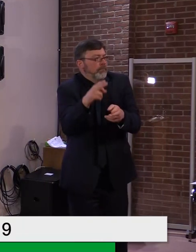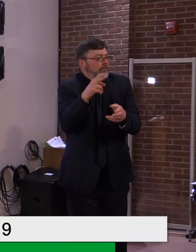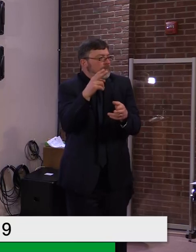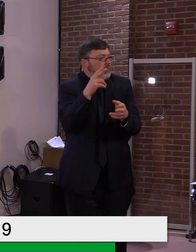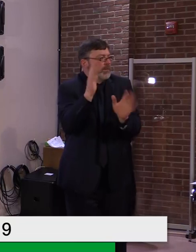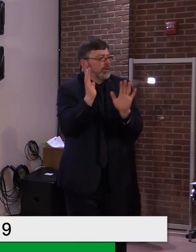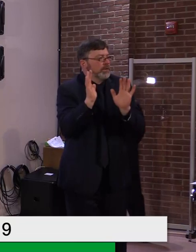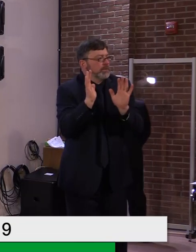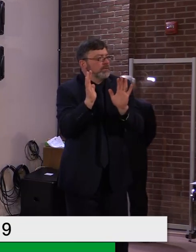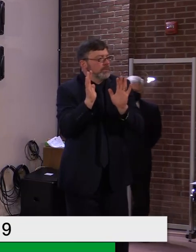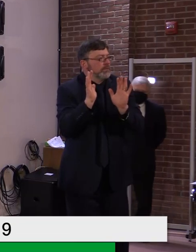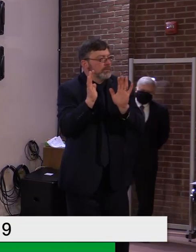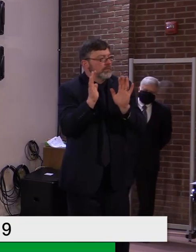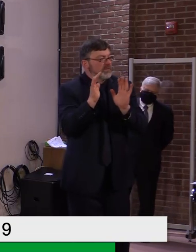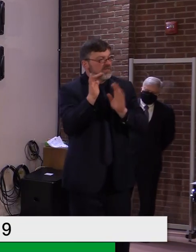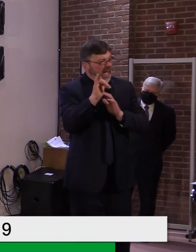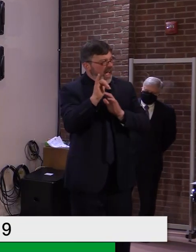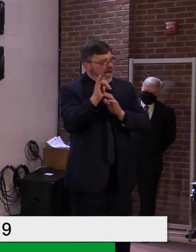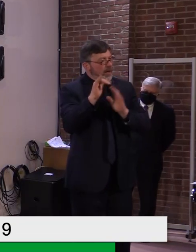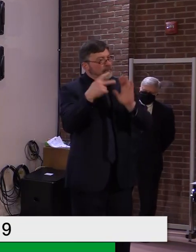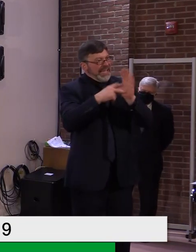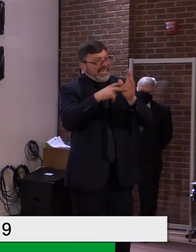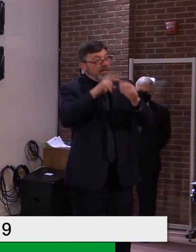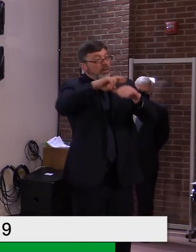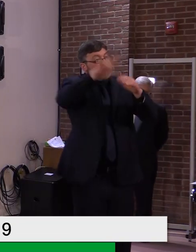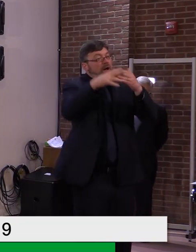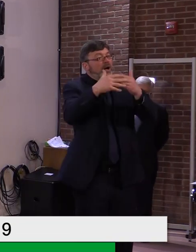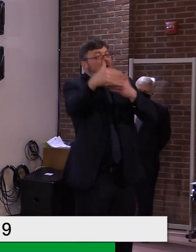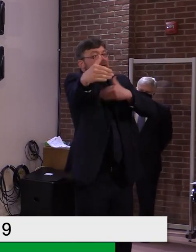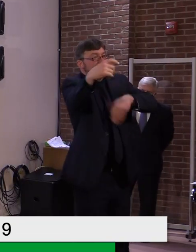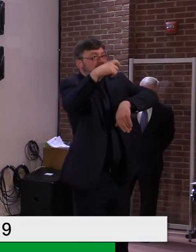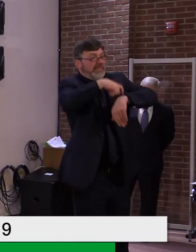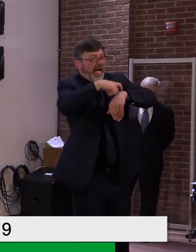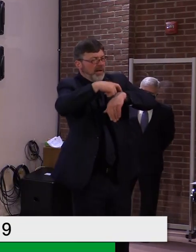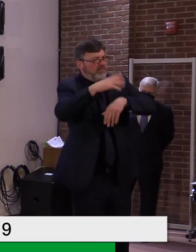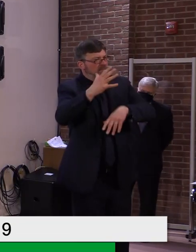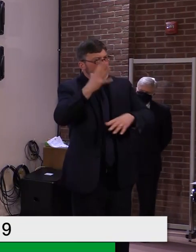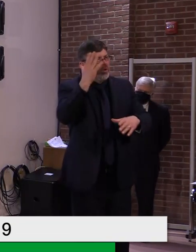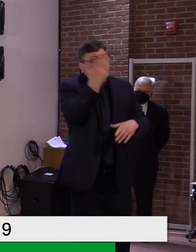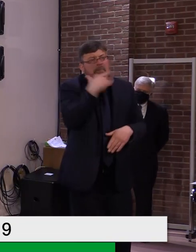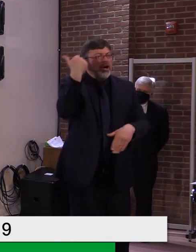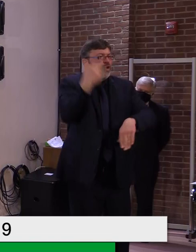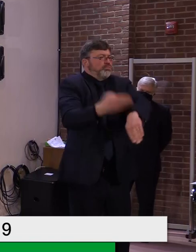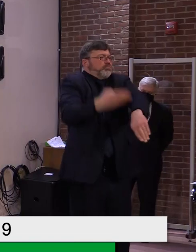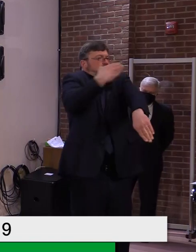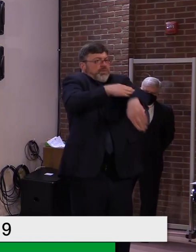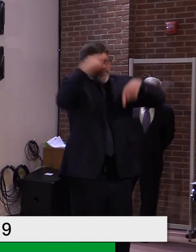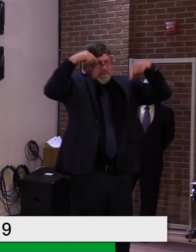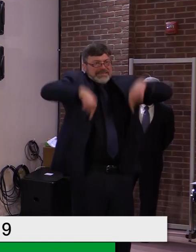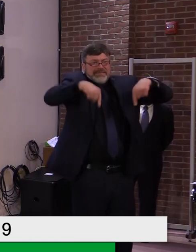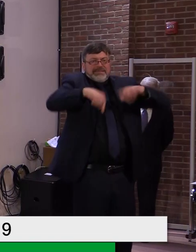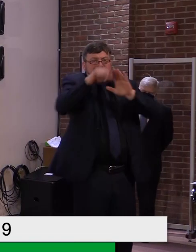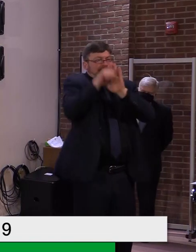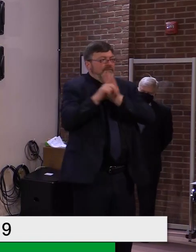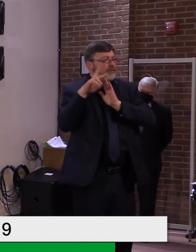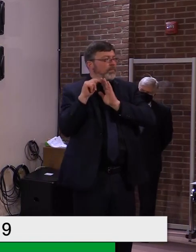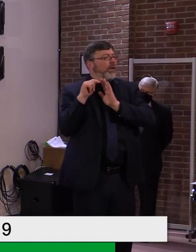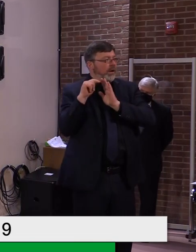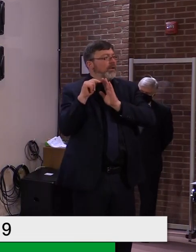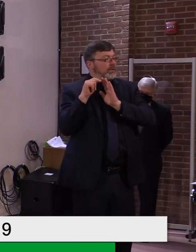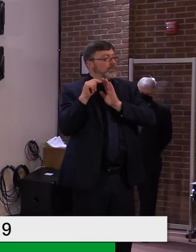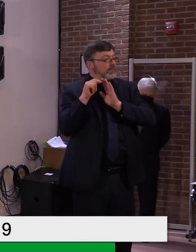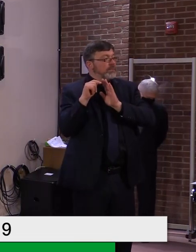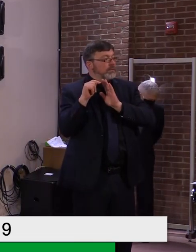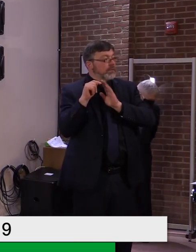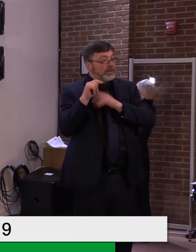that return to a more normal time that we're all talking about over these next several months. So, for multiple